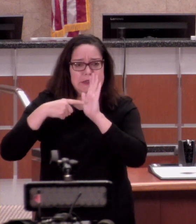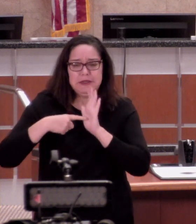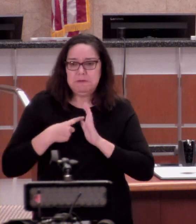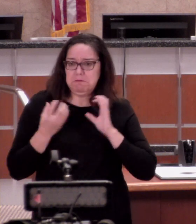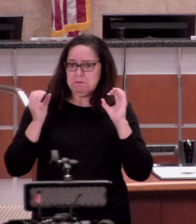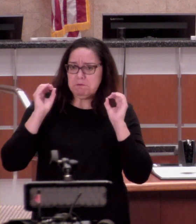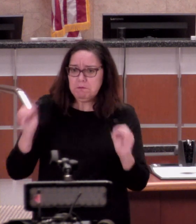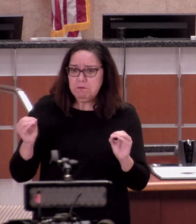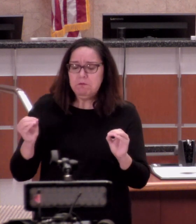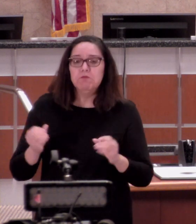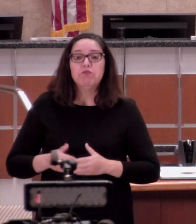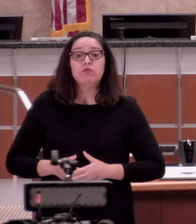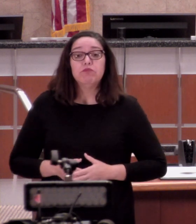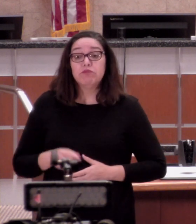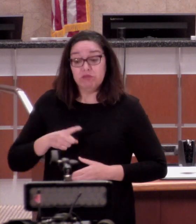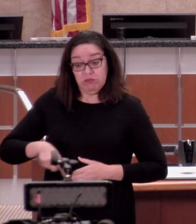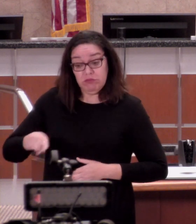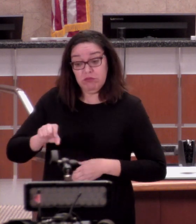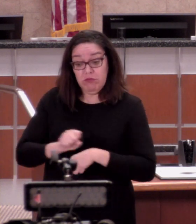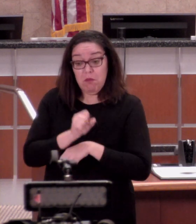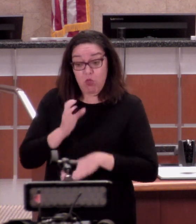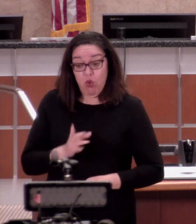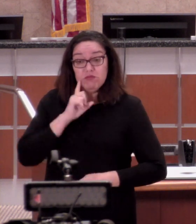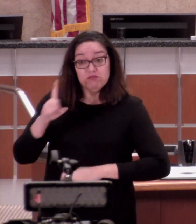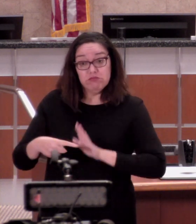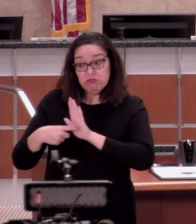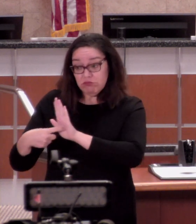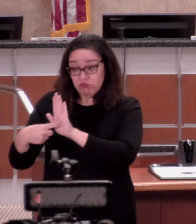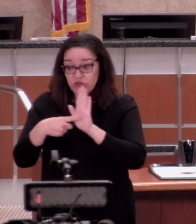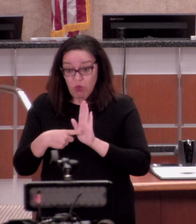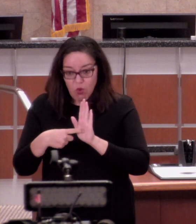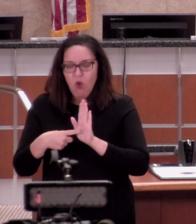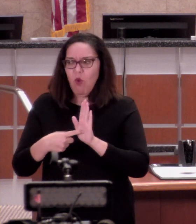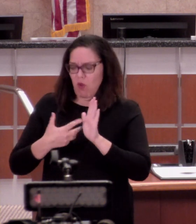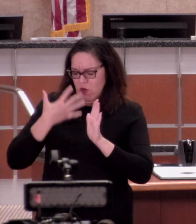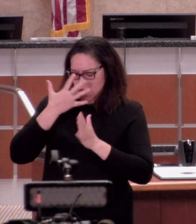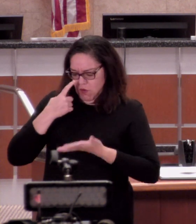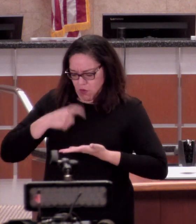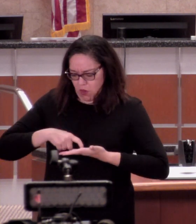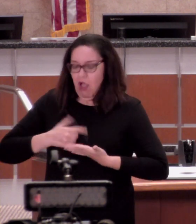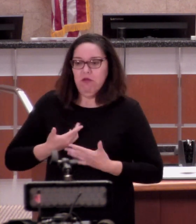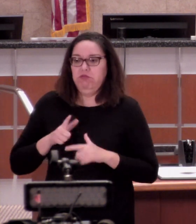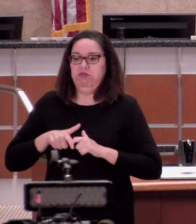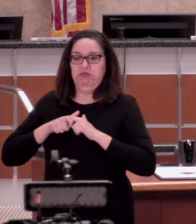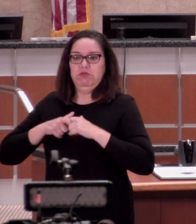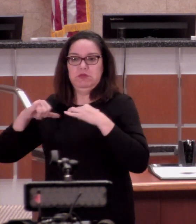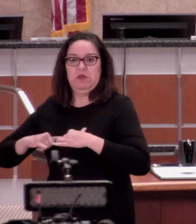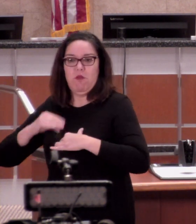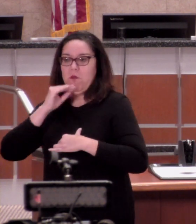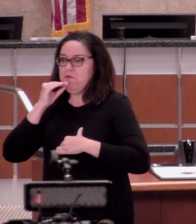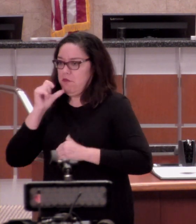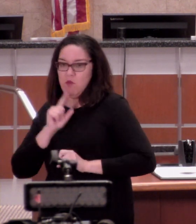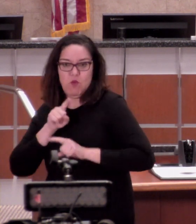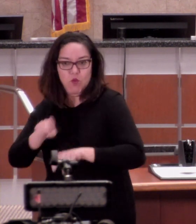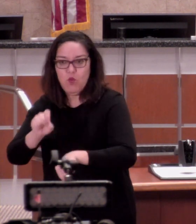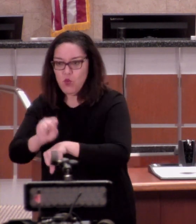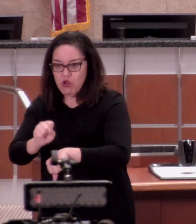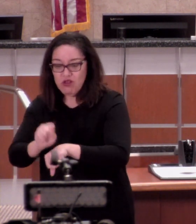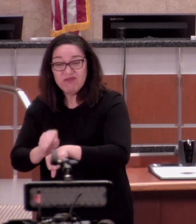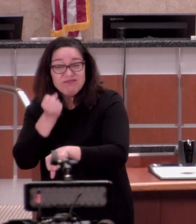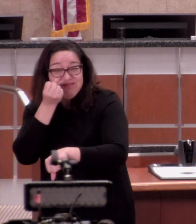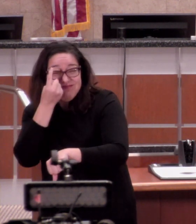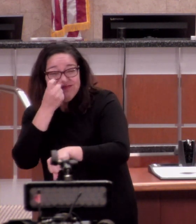The employees, once they showed a symptom, did not come to work. This virus was spread by